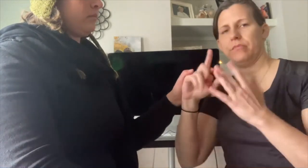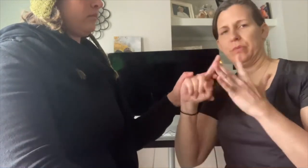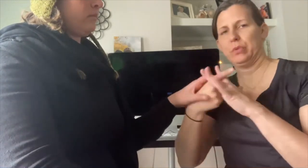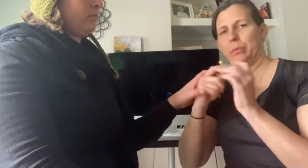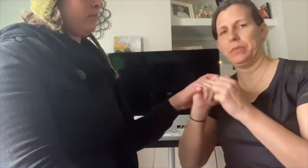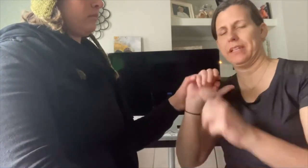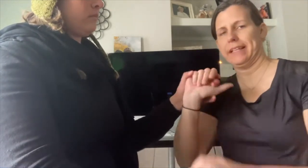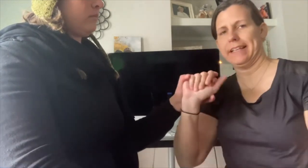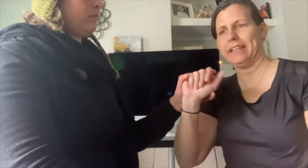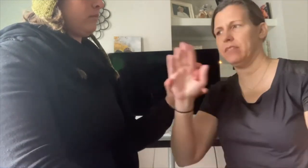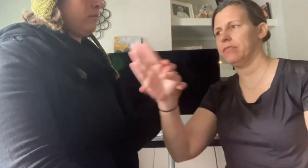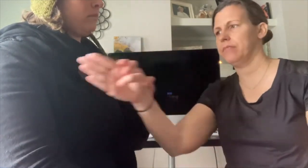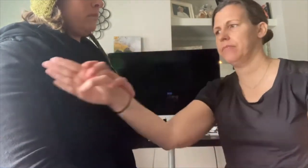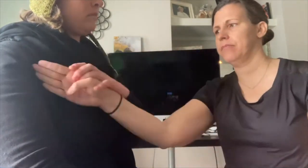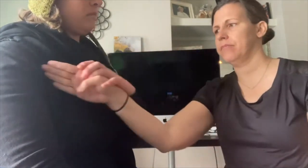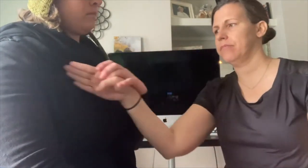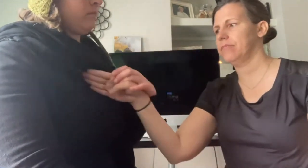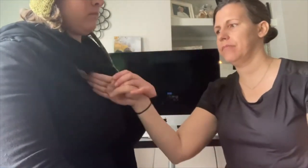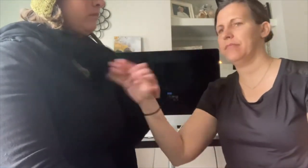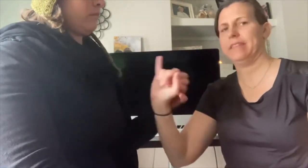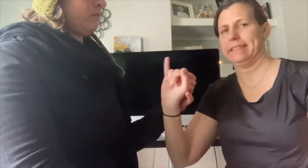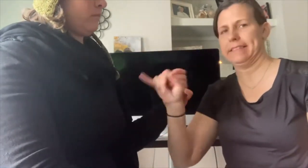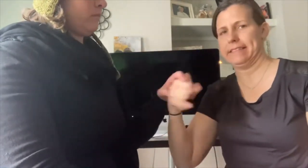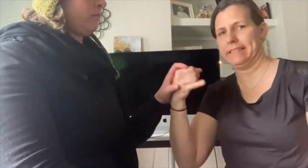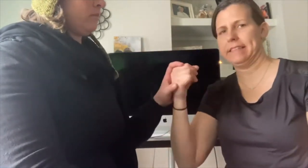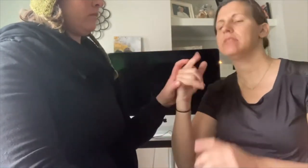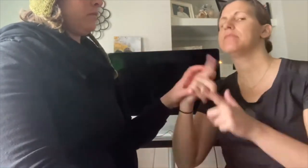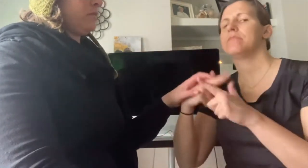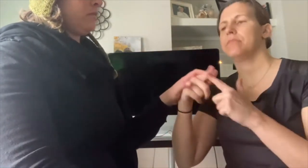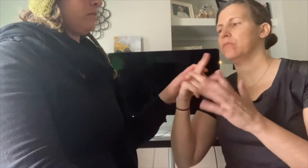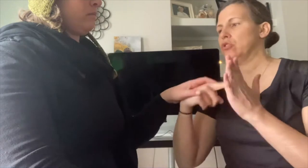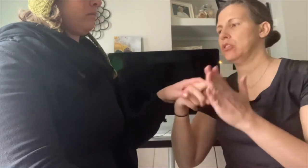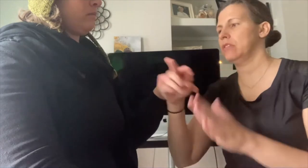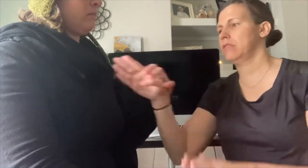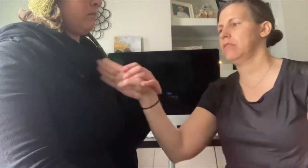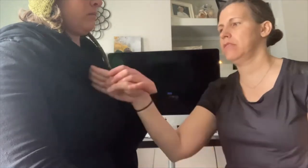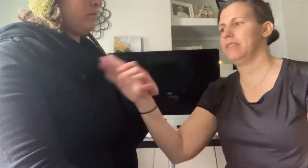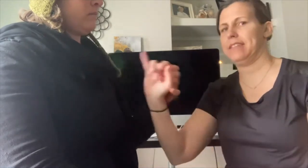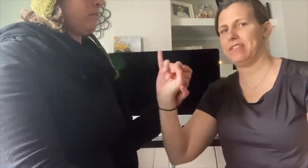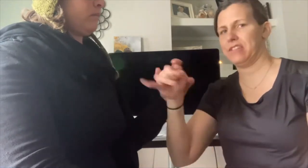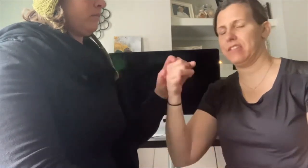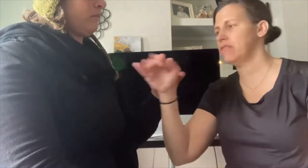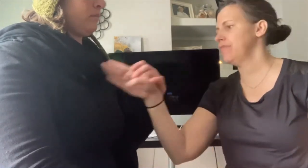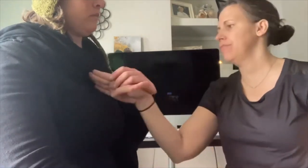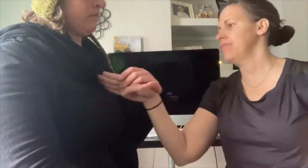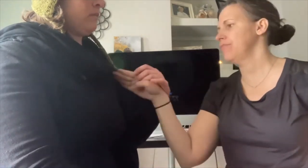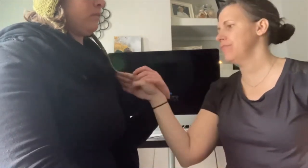This difference is important because of the similarities of several Braille letters and to be able to distinguish between them.